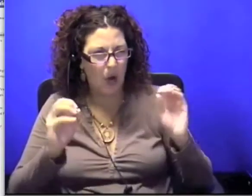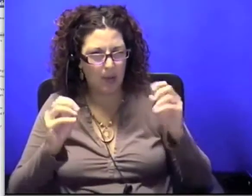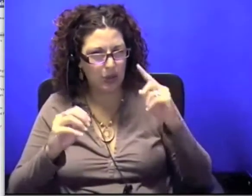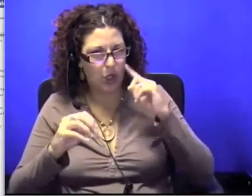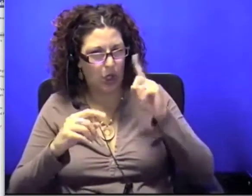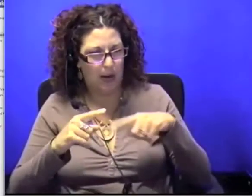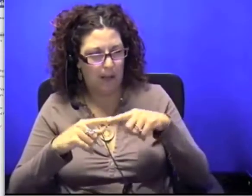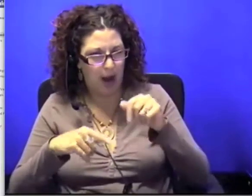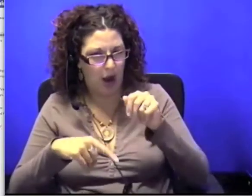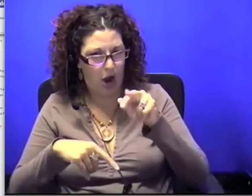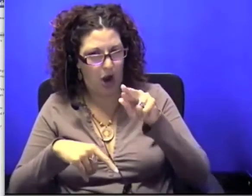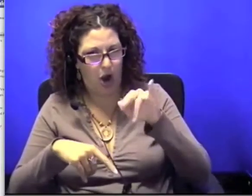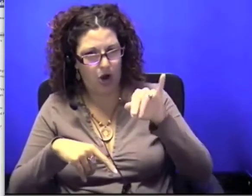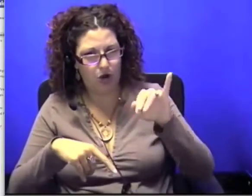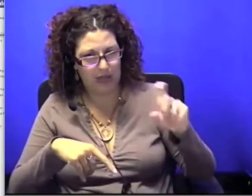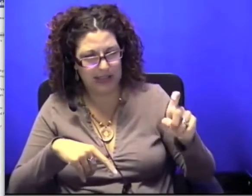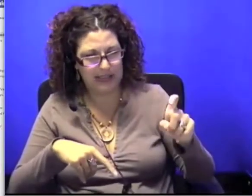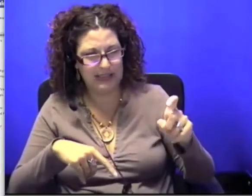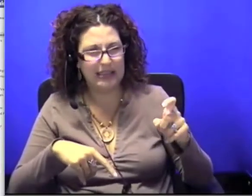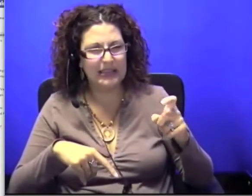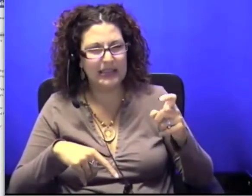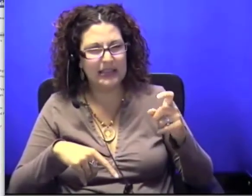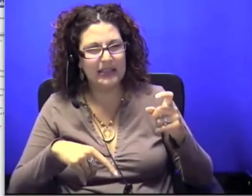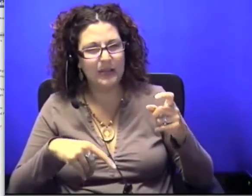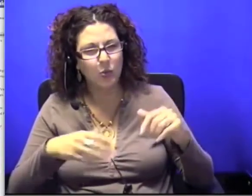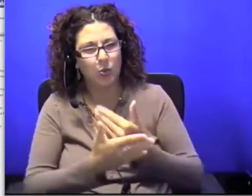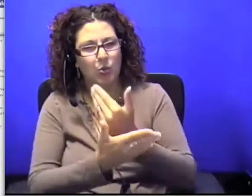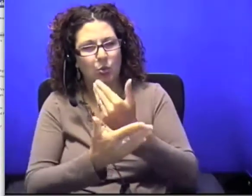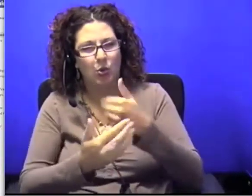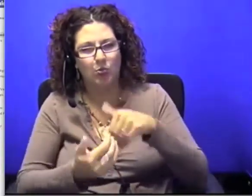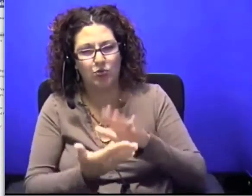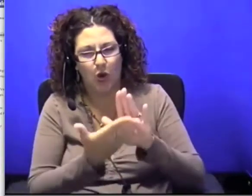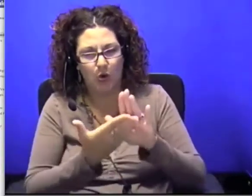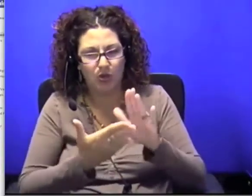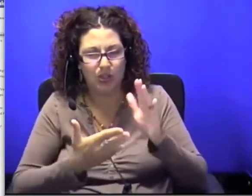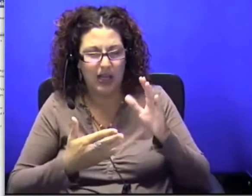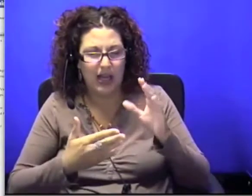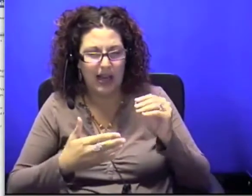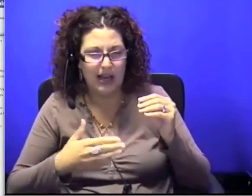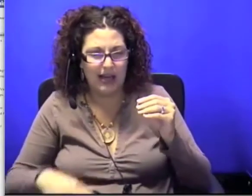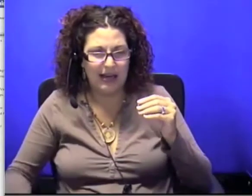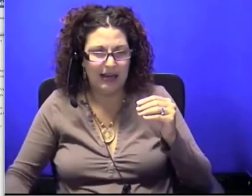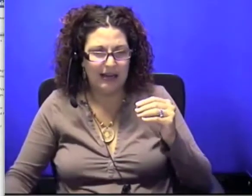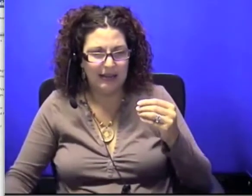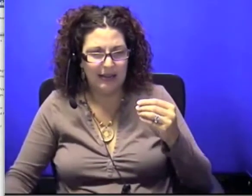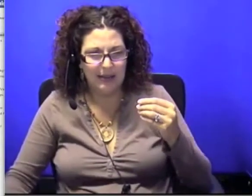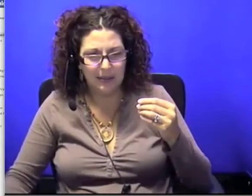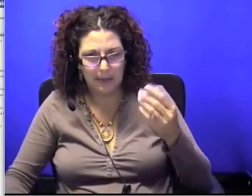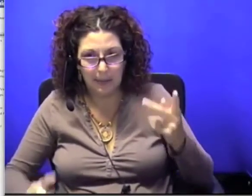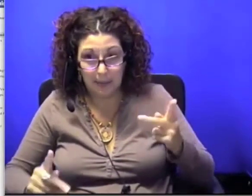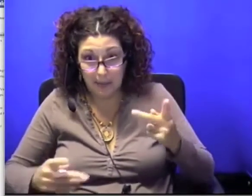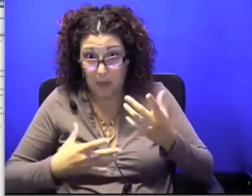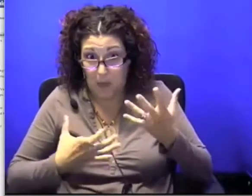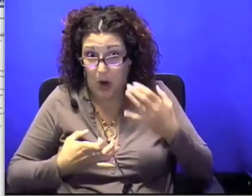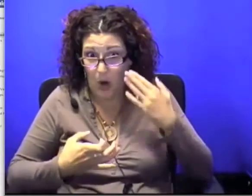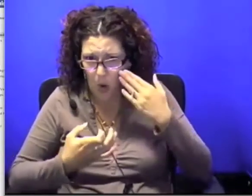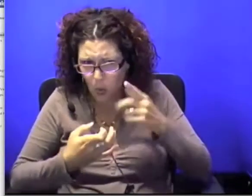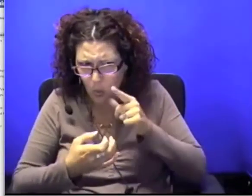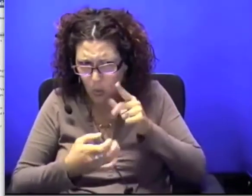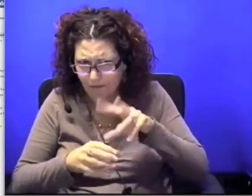And since nobody's heard about it, it's a fresh approach, and everybody can say, well, what is it, and why is it started,